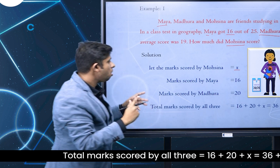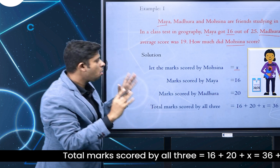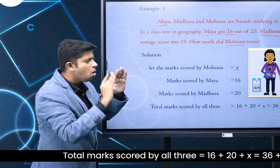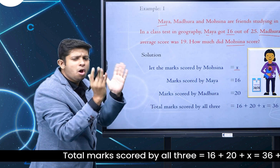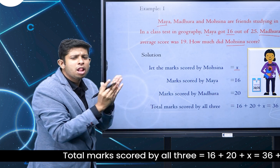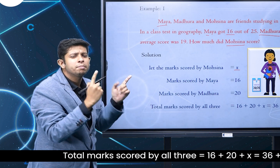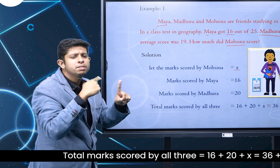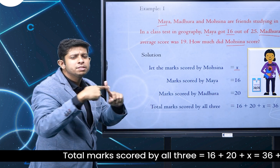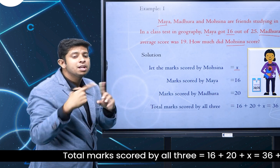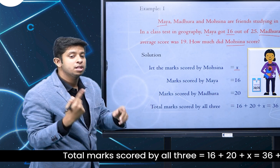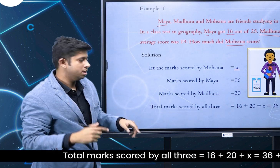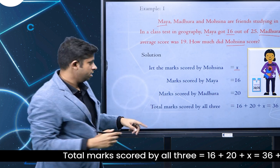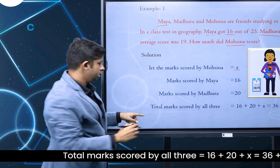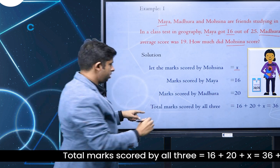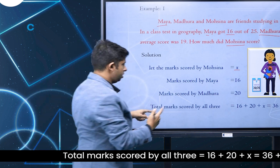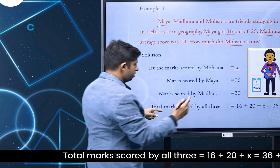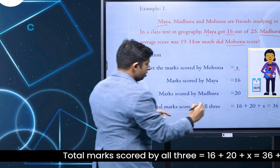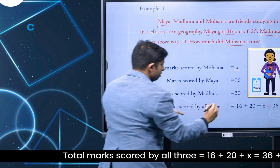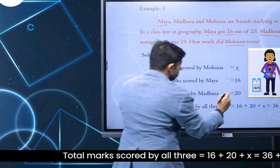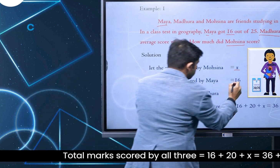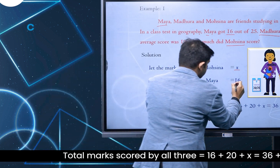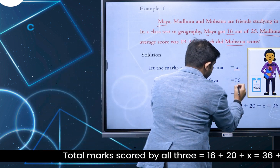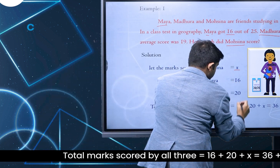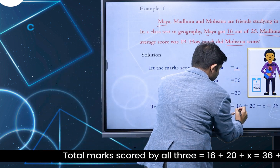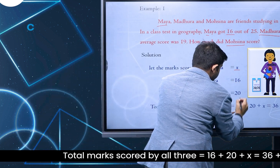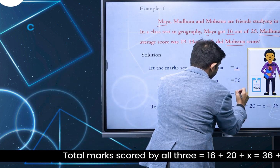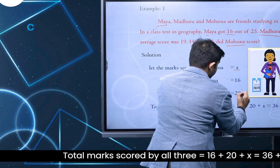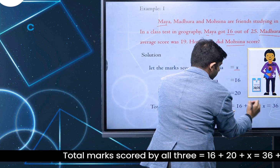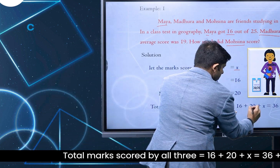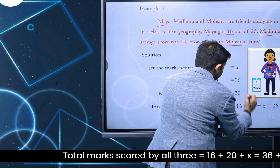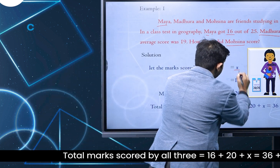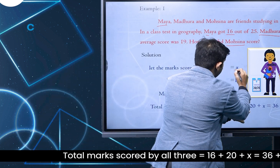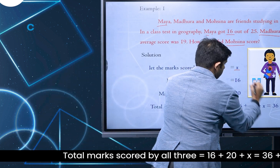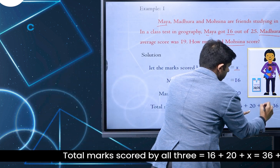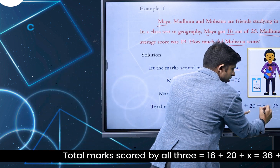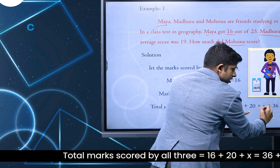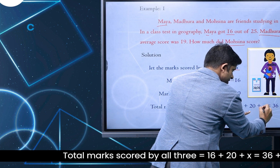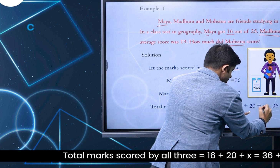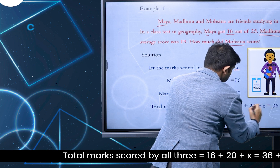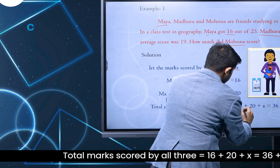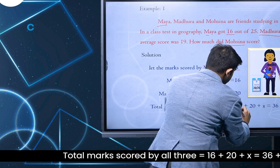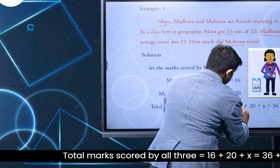Total marks scored by all three is equal to 16 plus 20 plus x equals